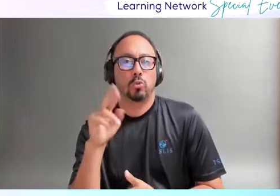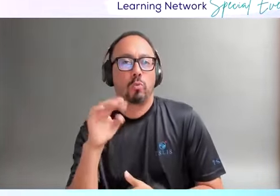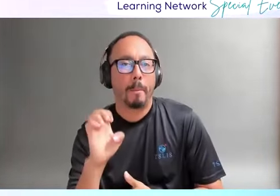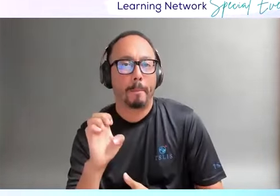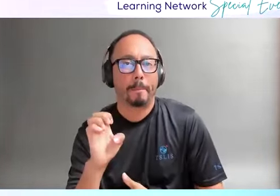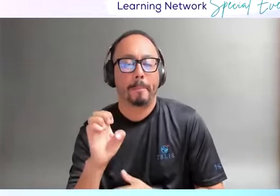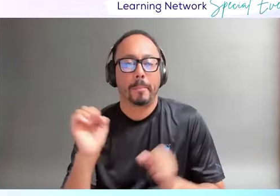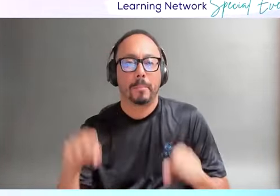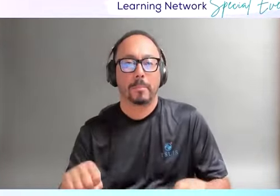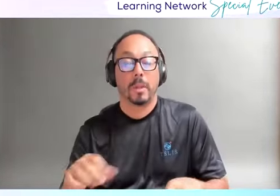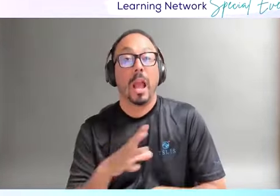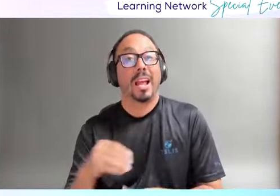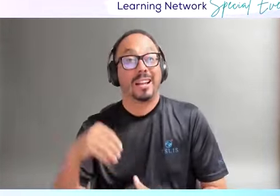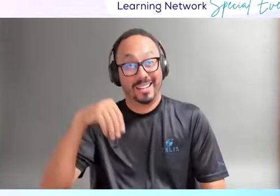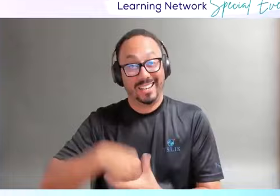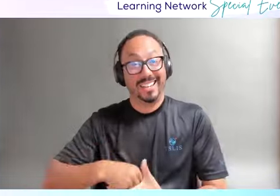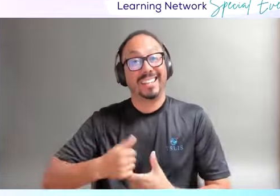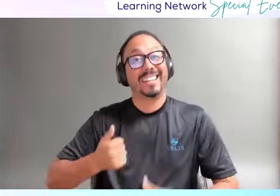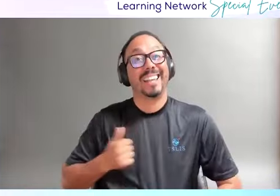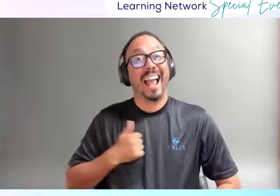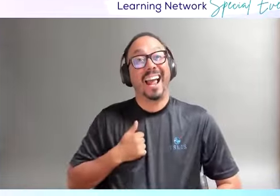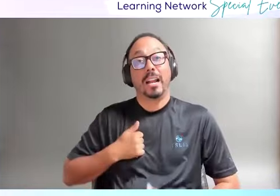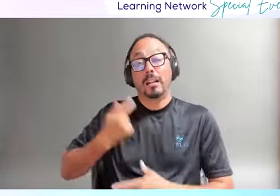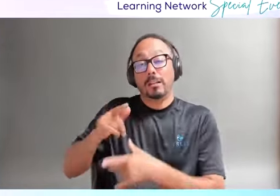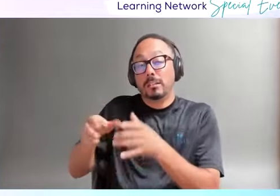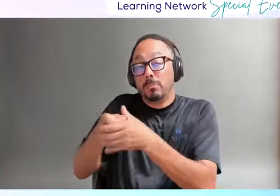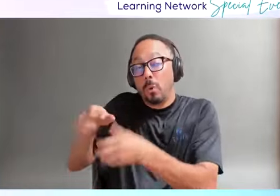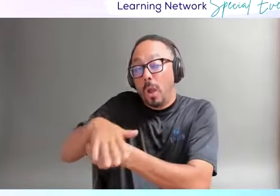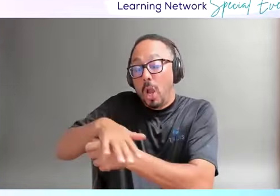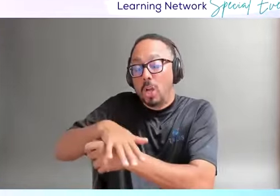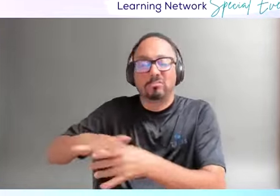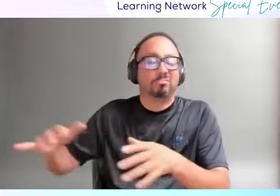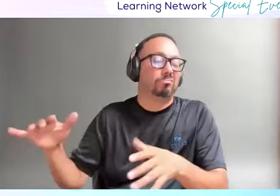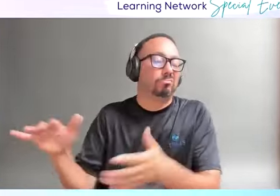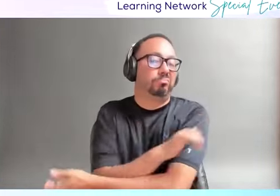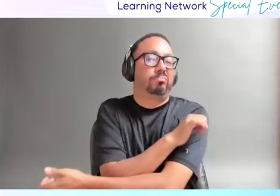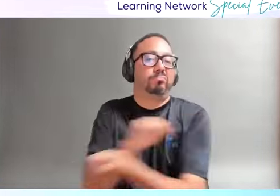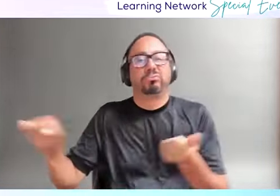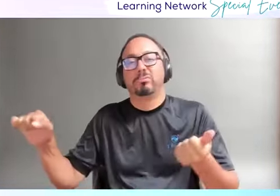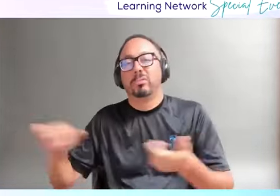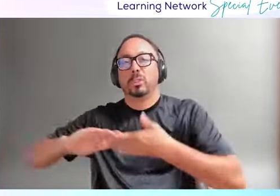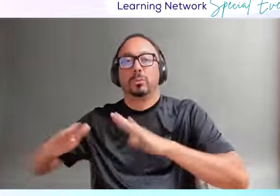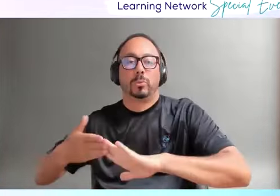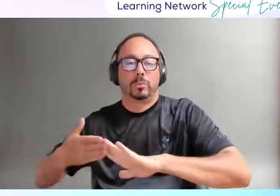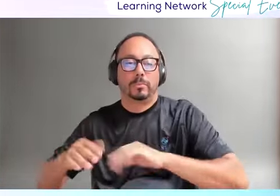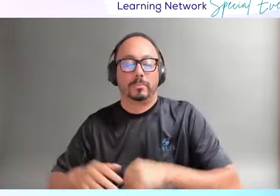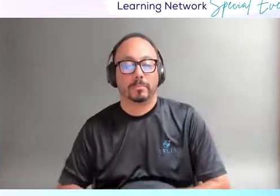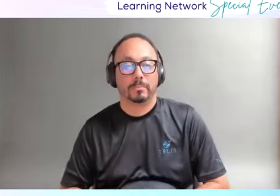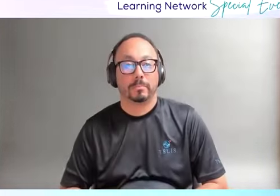country ruined communities. So here we have 5 substances,